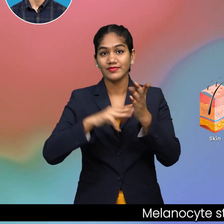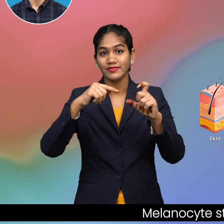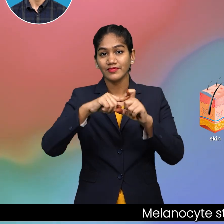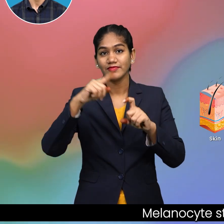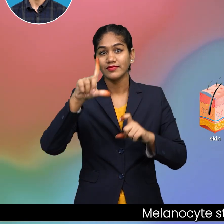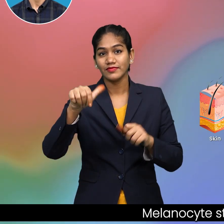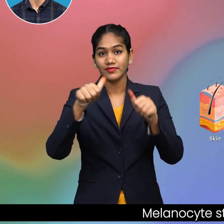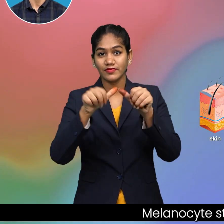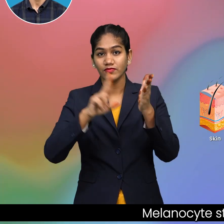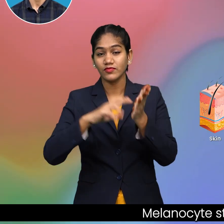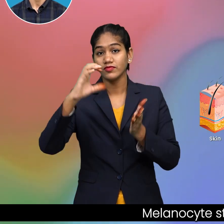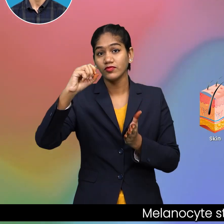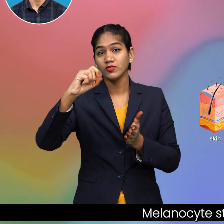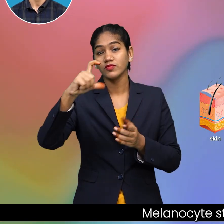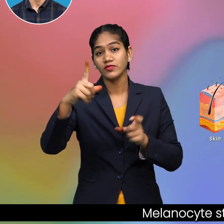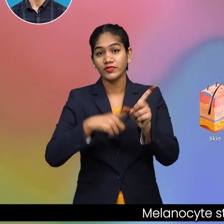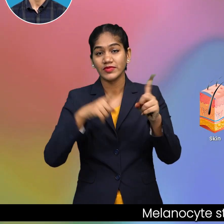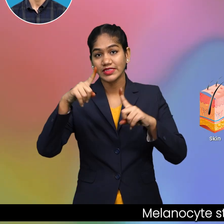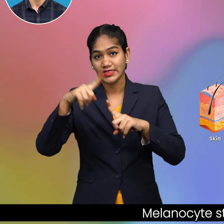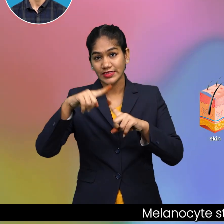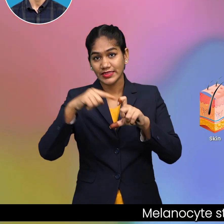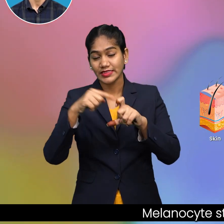Melanocyte stimulating hormone,